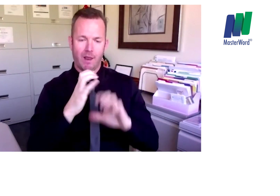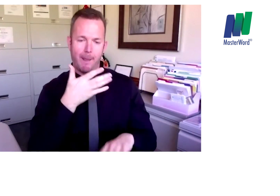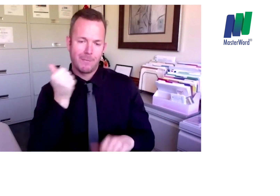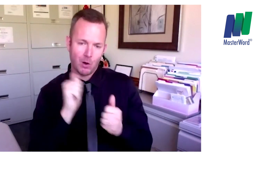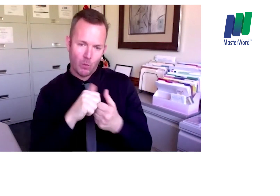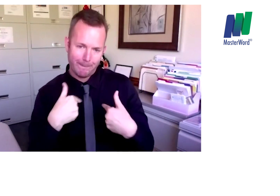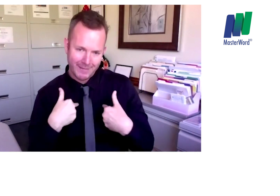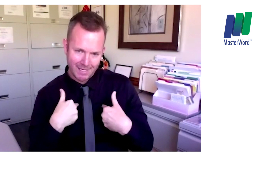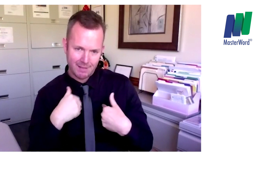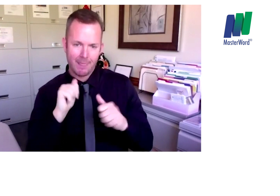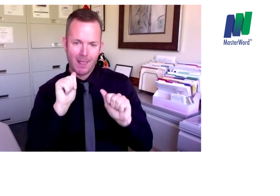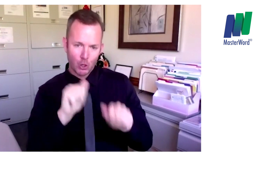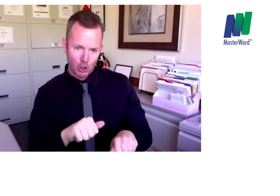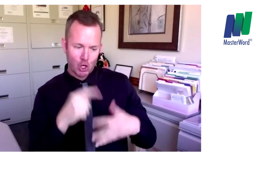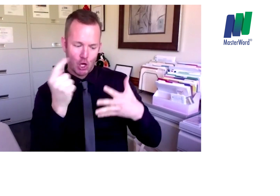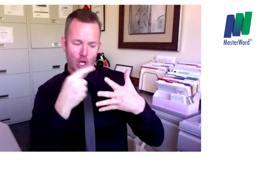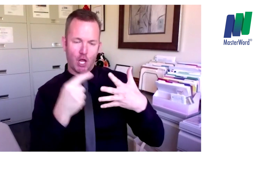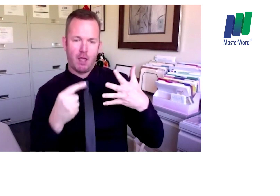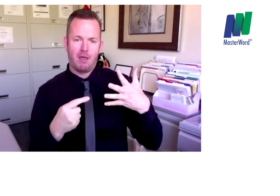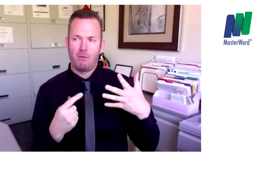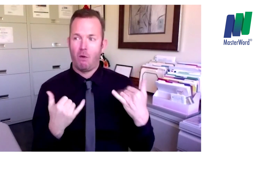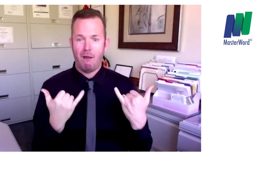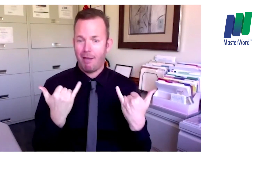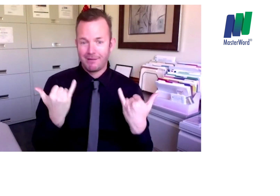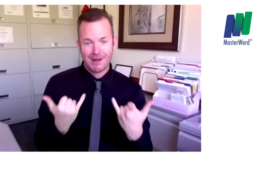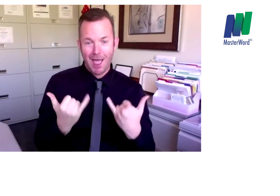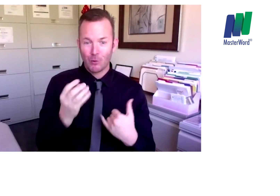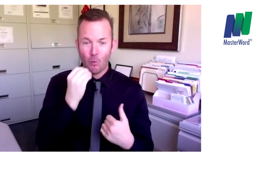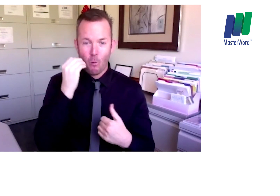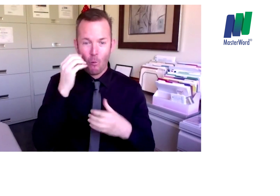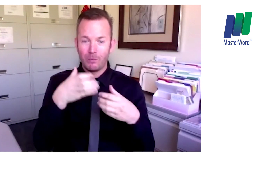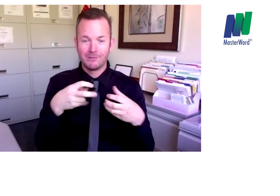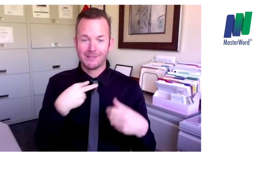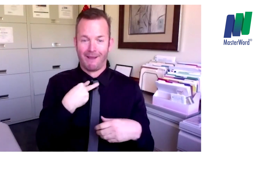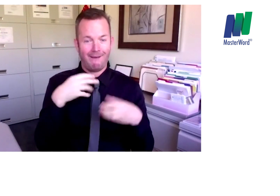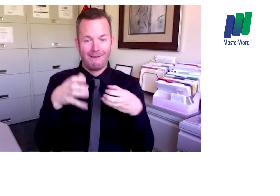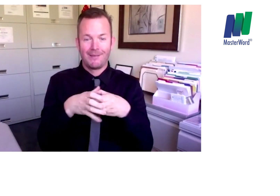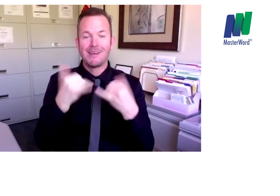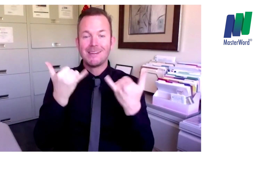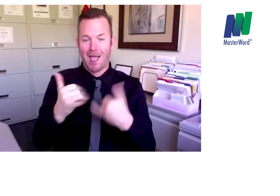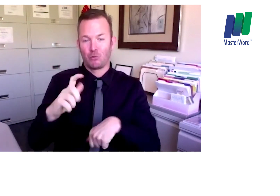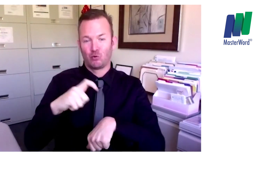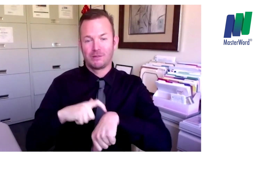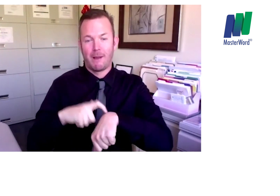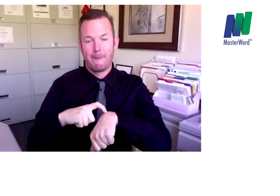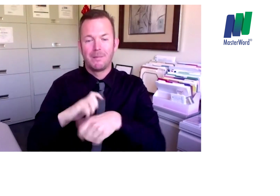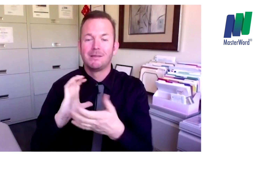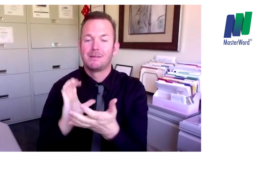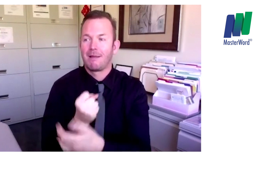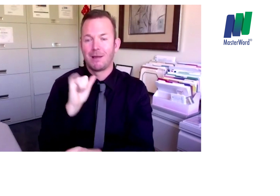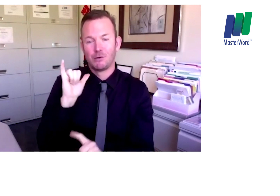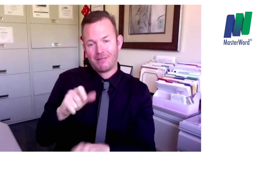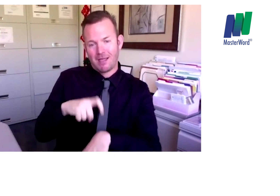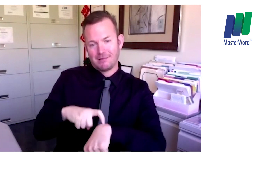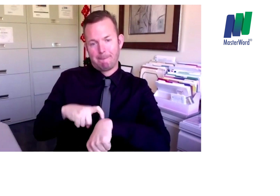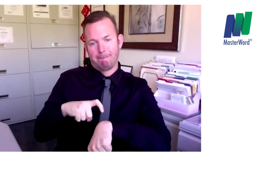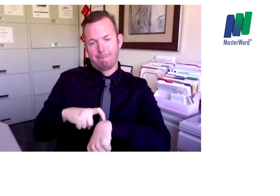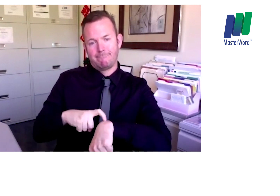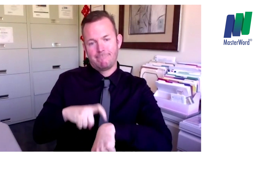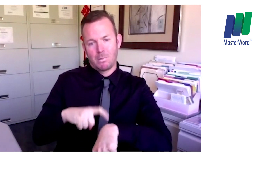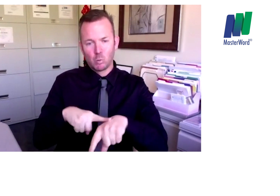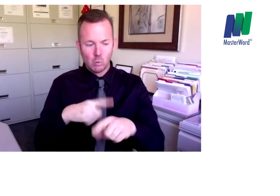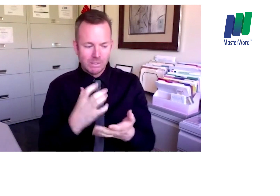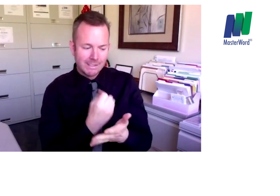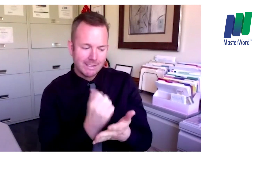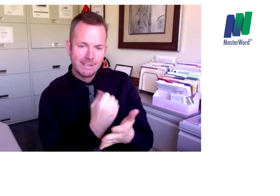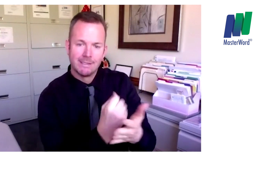we had more time. They wish they could have communicated better with me and some of these other things. And now that all of us are at